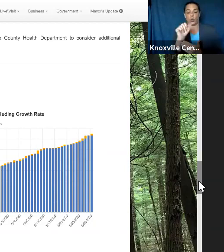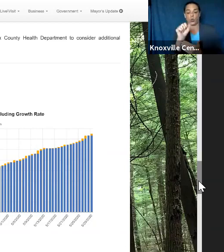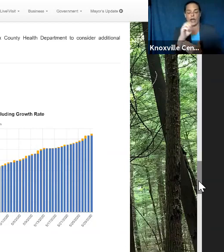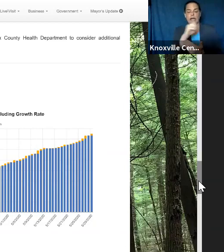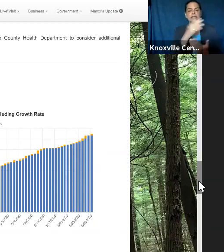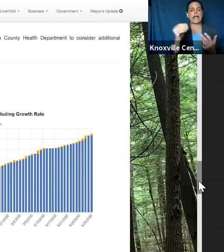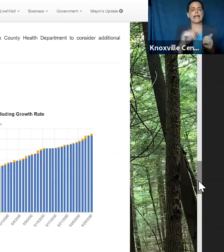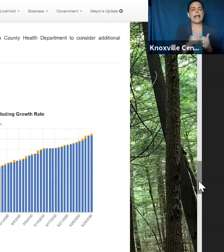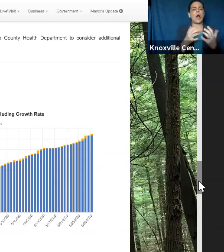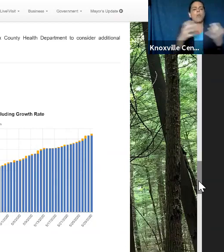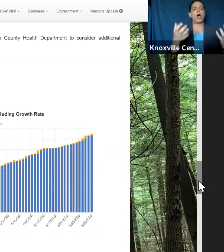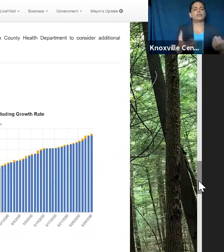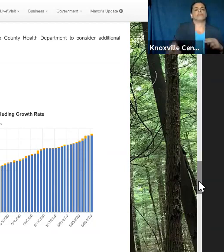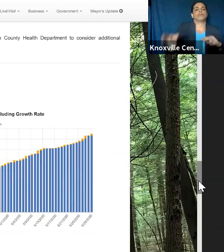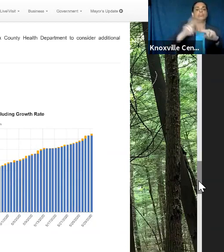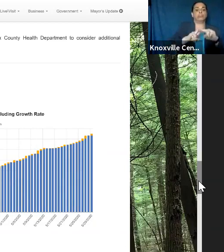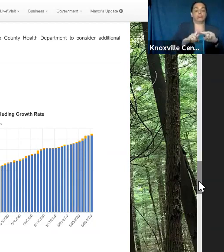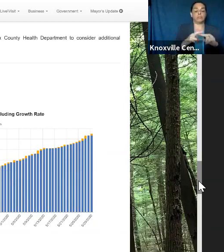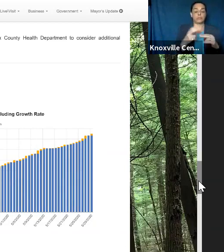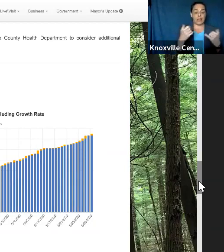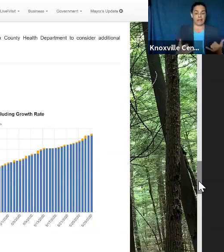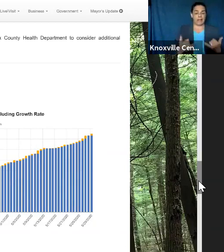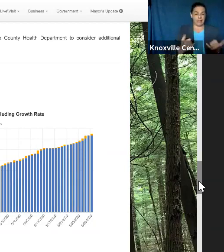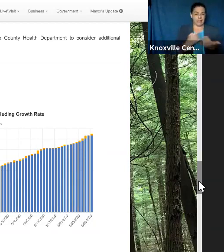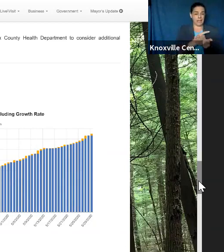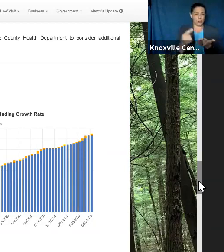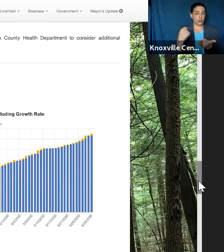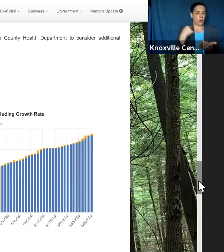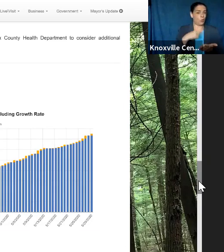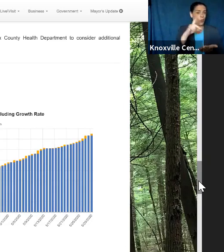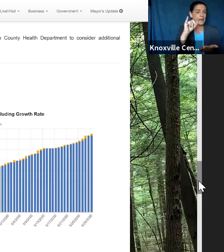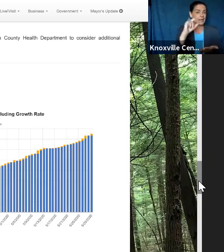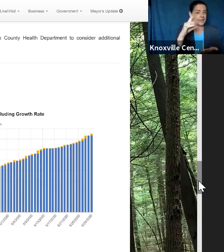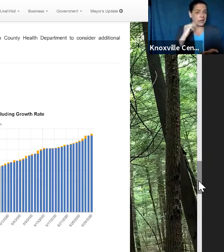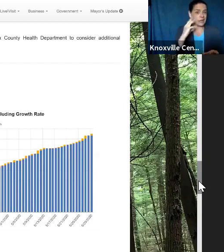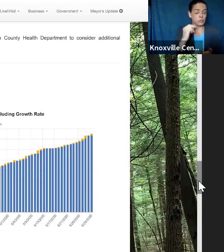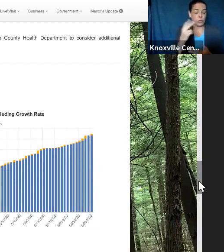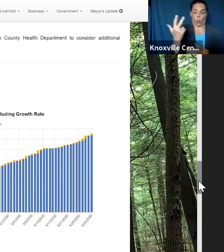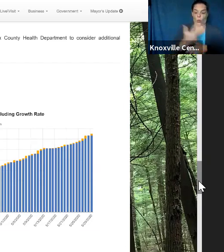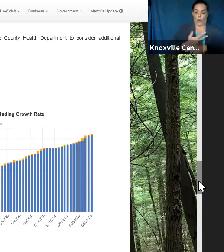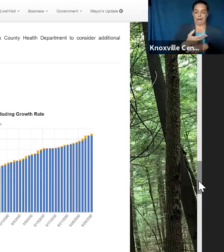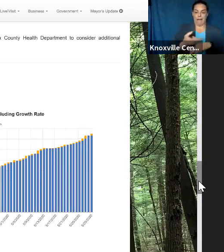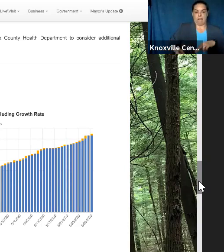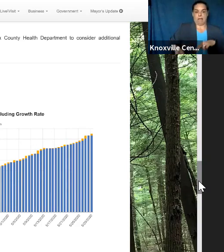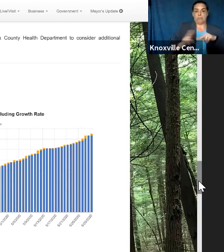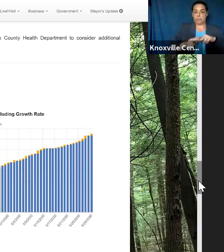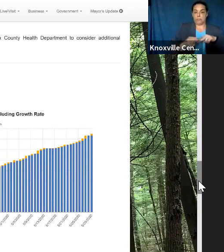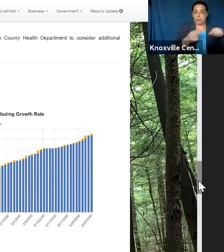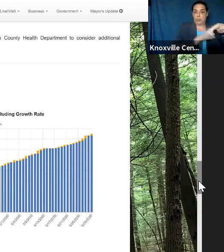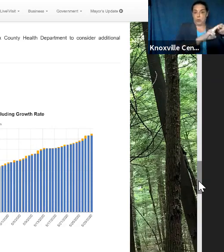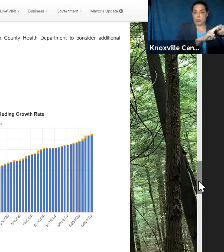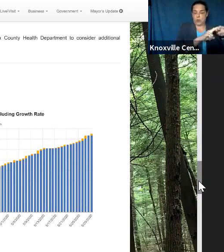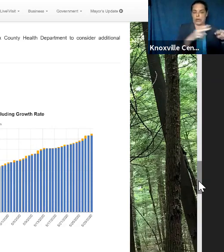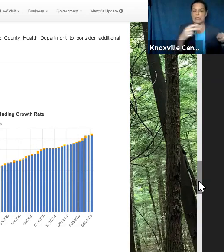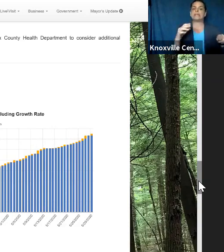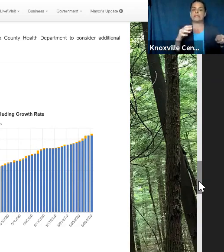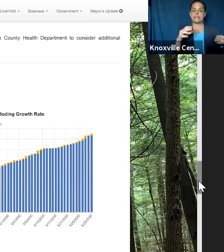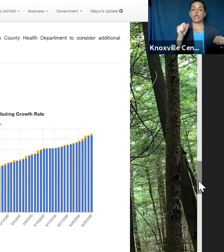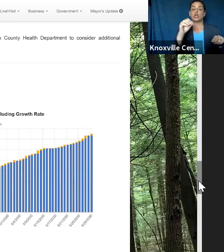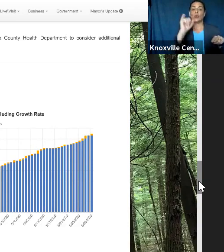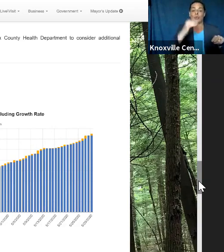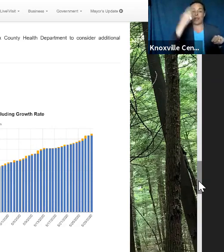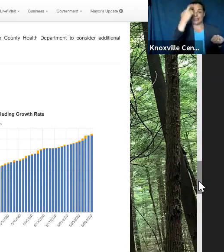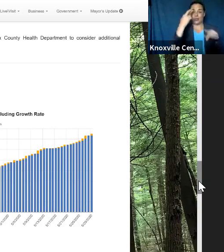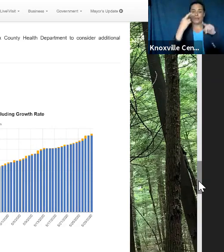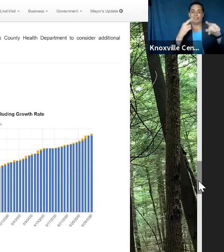we experienced a 3-day statistically significant increase in new cases. These increases caused us to represent this traffic light